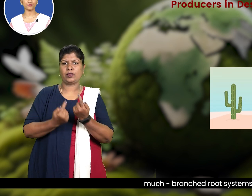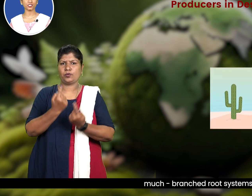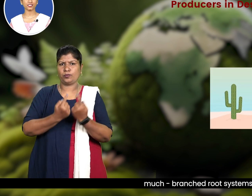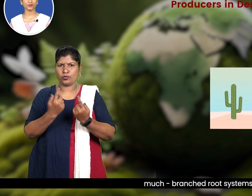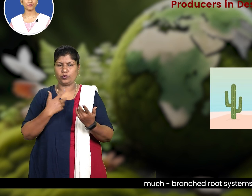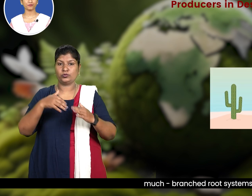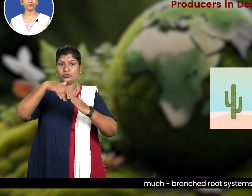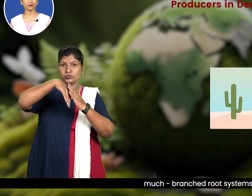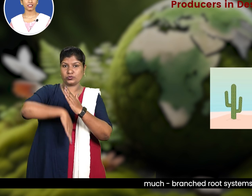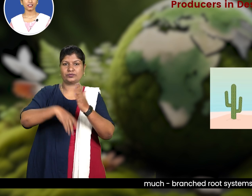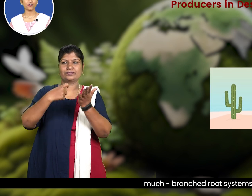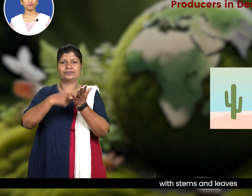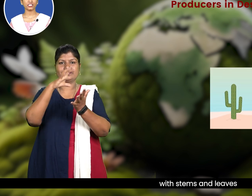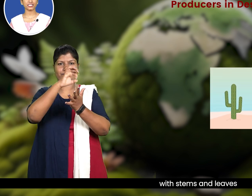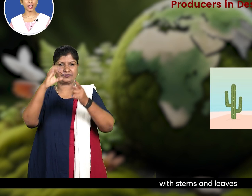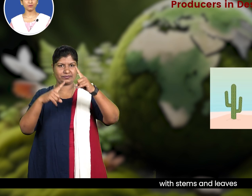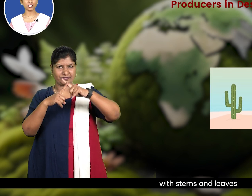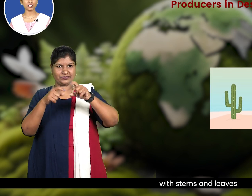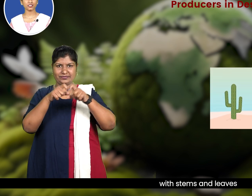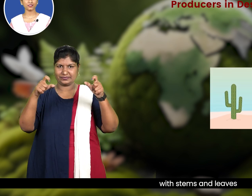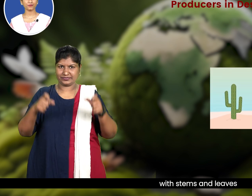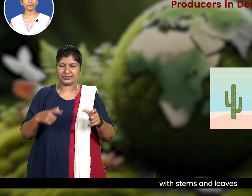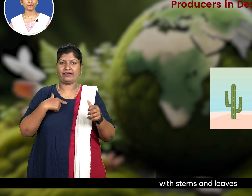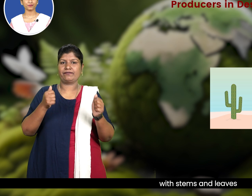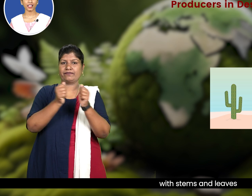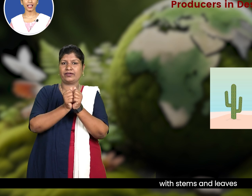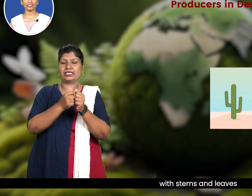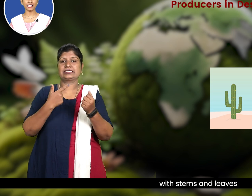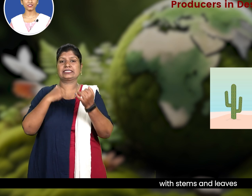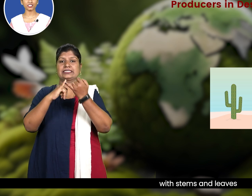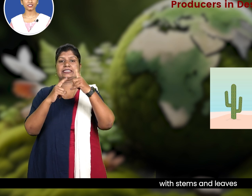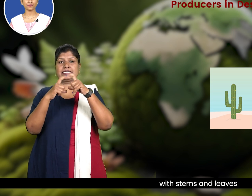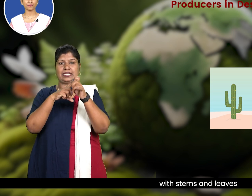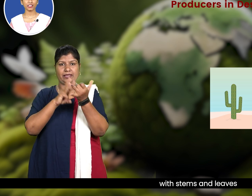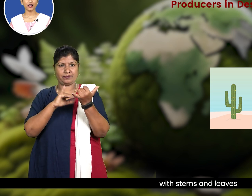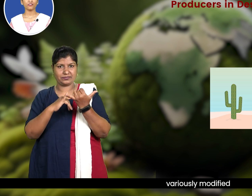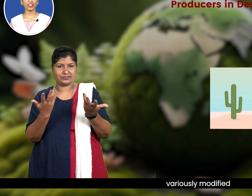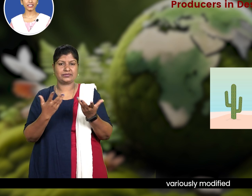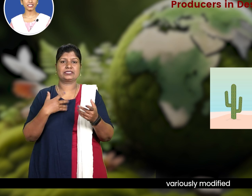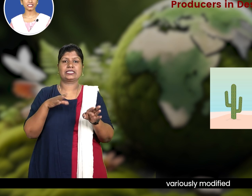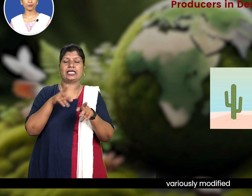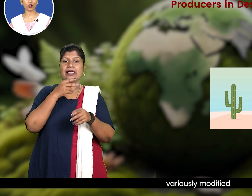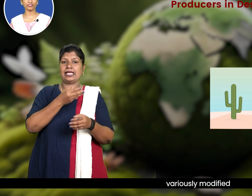systems with stems and leaves variously